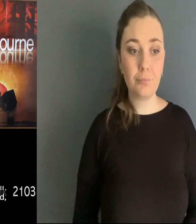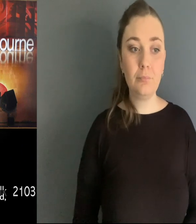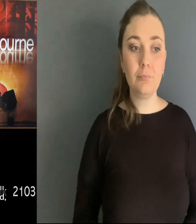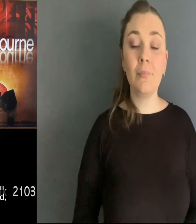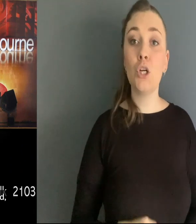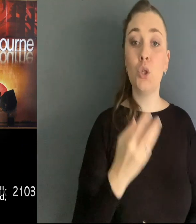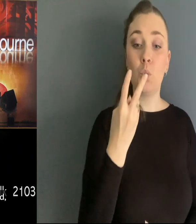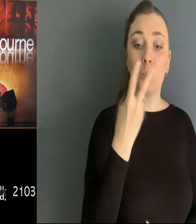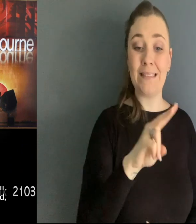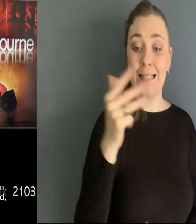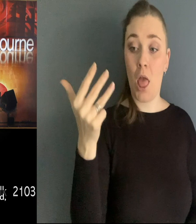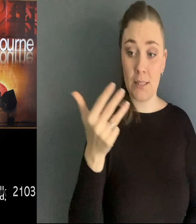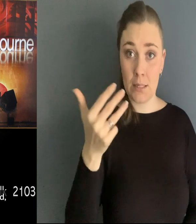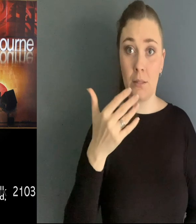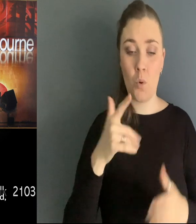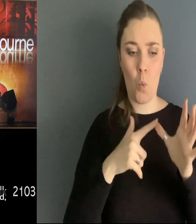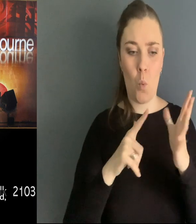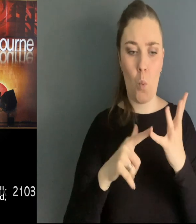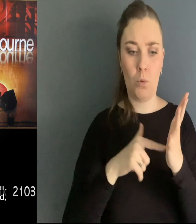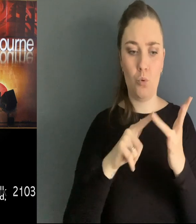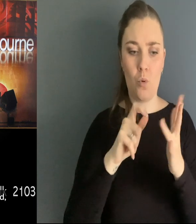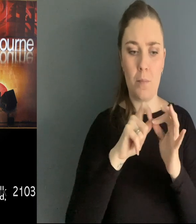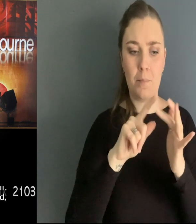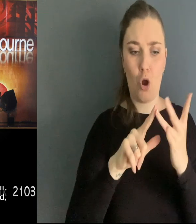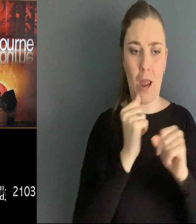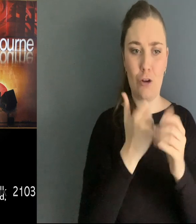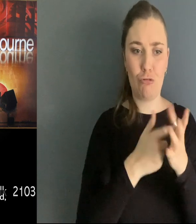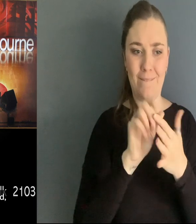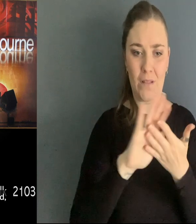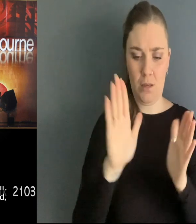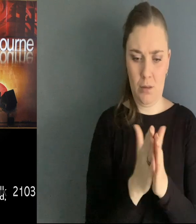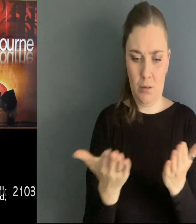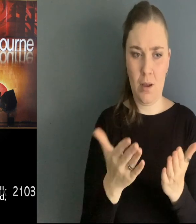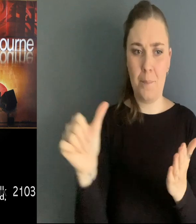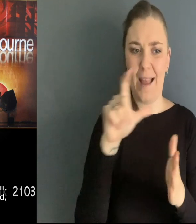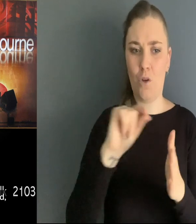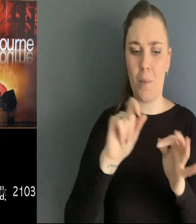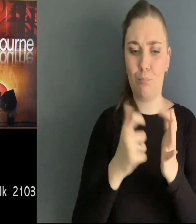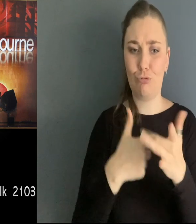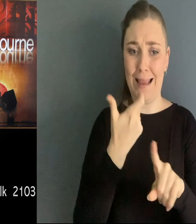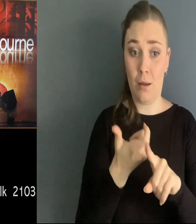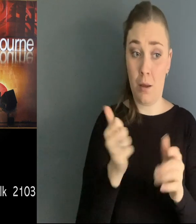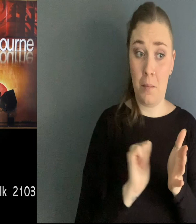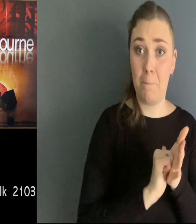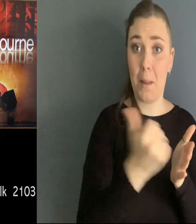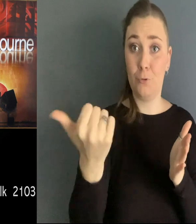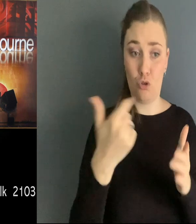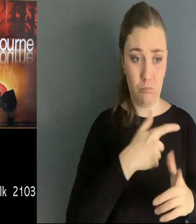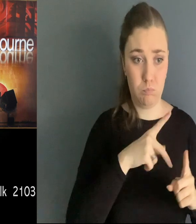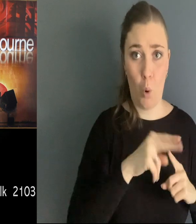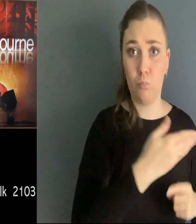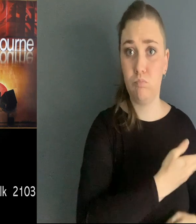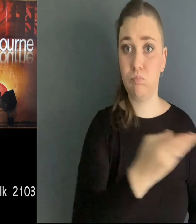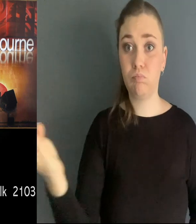2019 my autobiography back from the brink was published and launched and i joined the growing